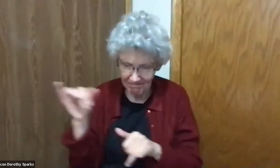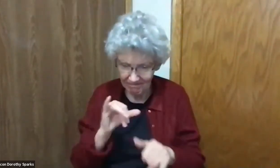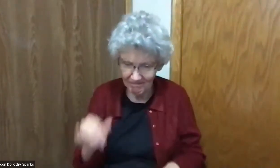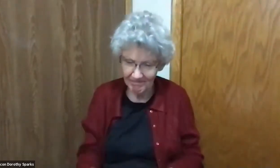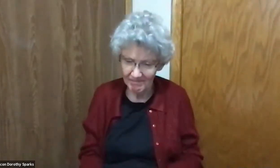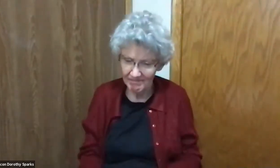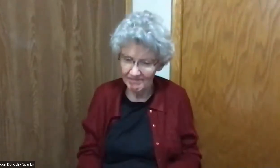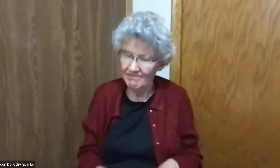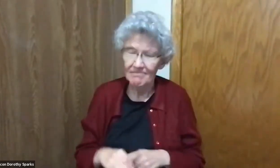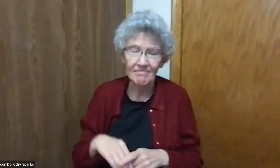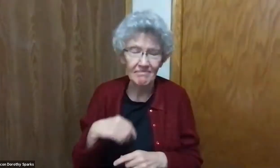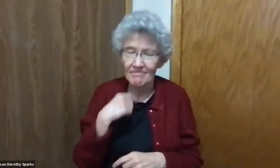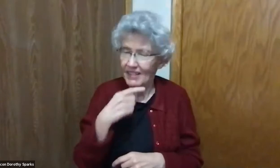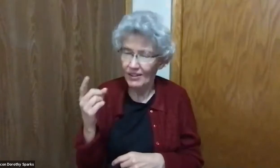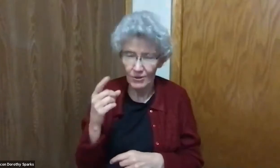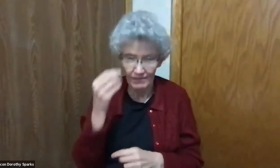hometown.